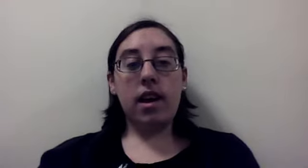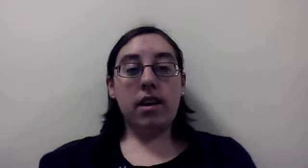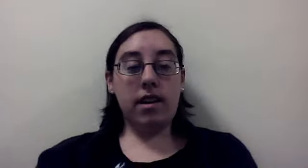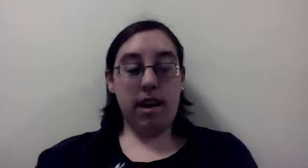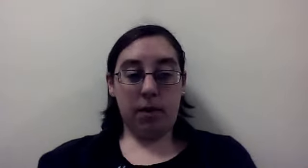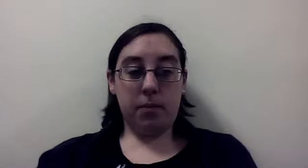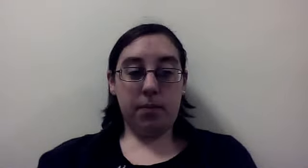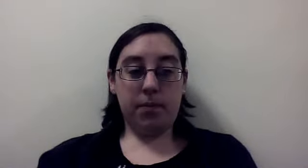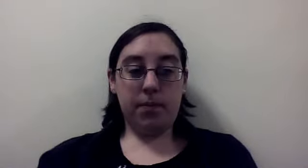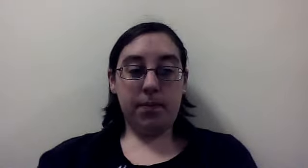Now,